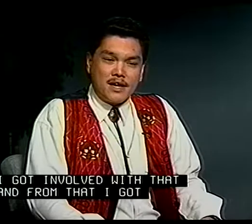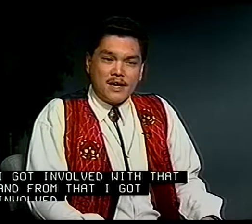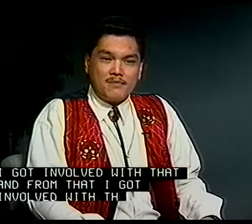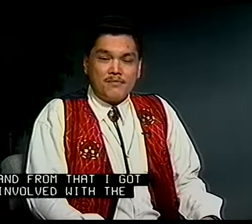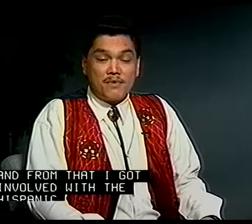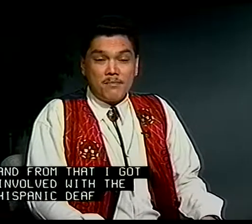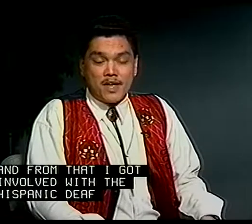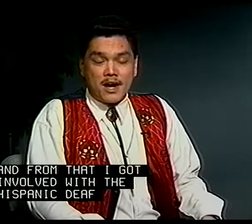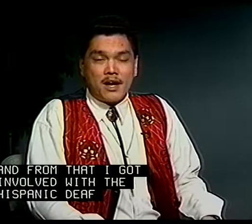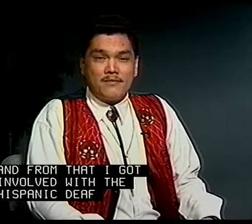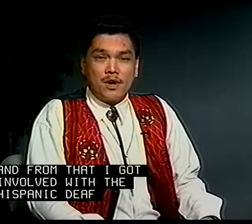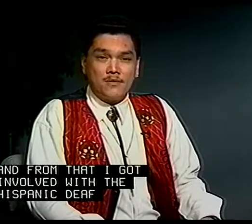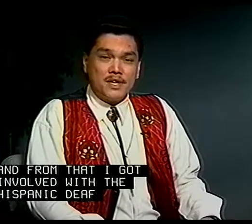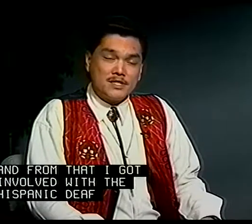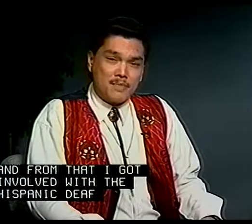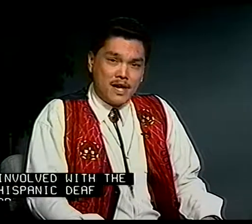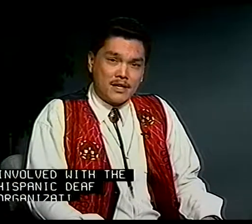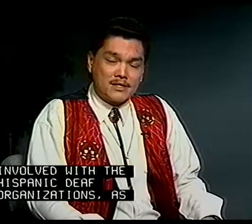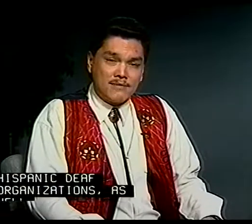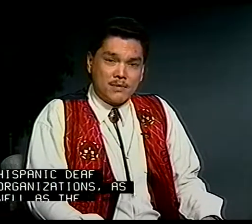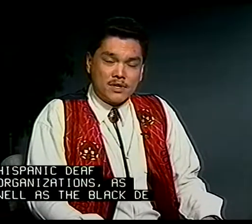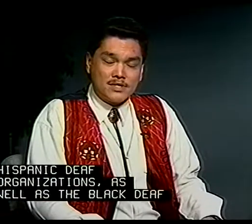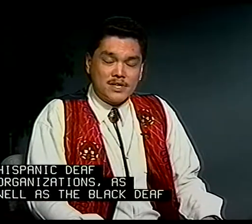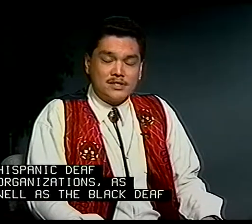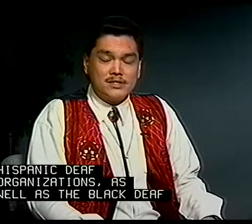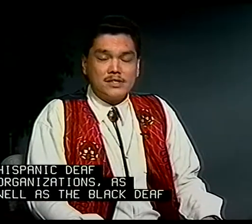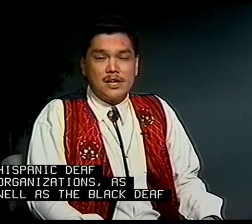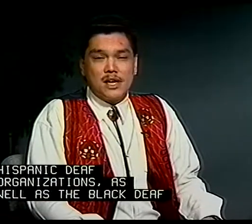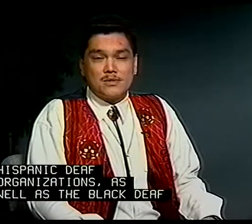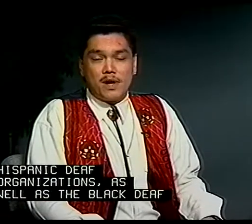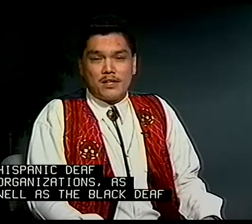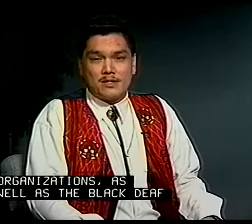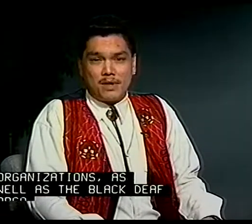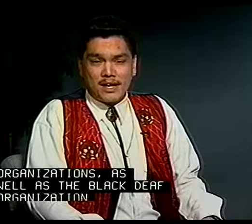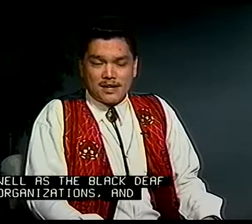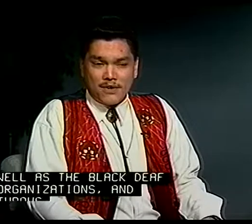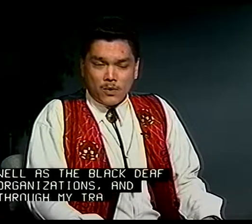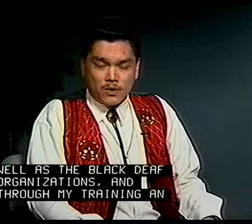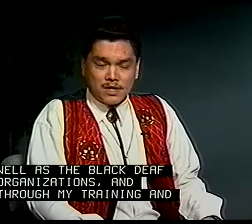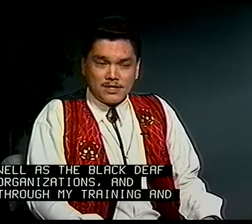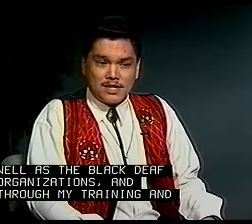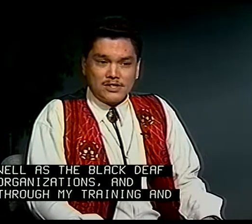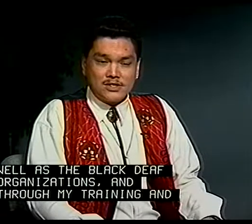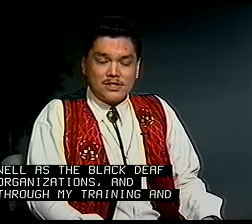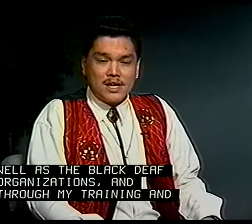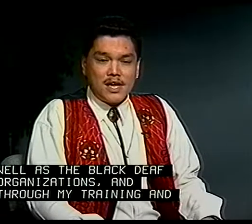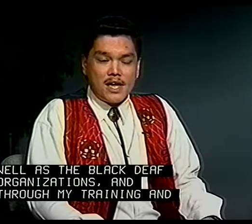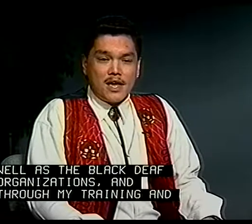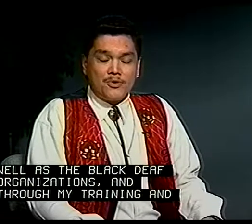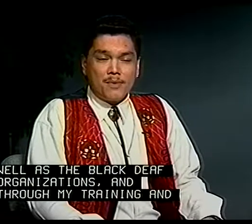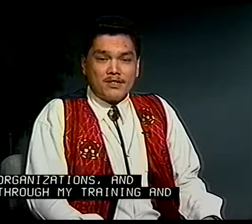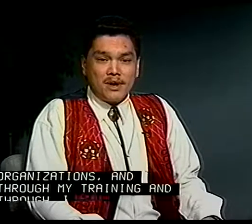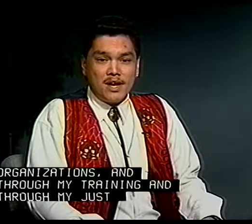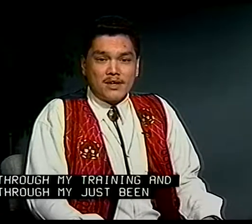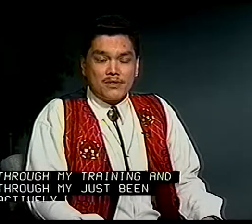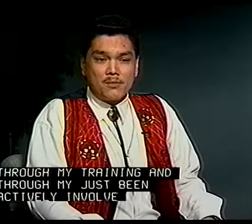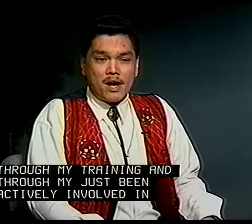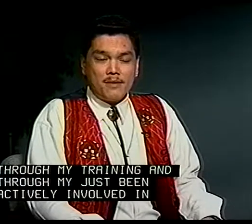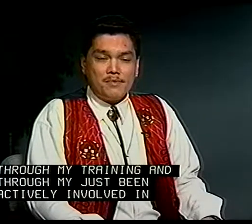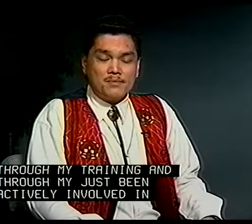and from that, I got involved with the Hispanic deaf organizations, as well as the Black deaf organizations. And through my training and through my just